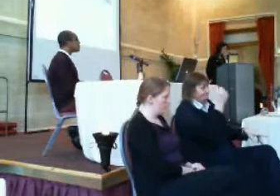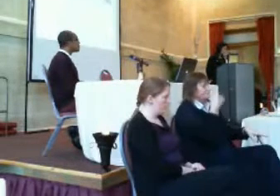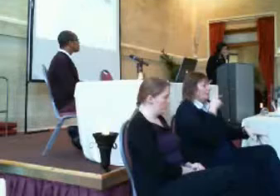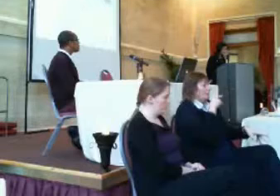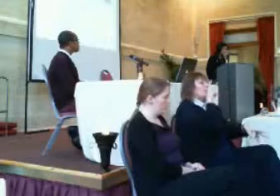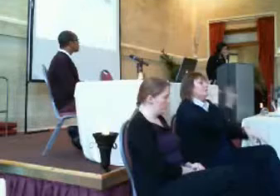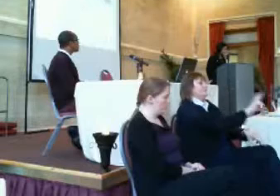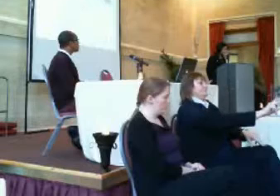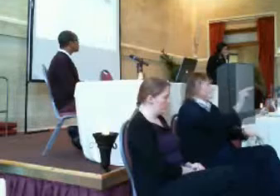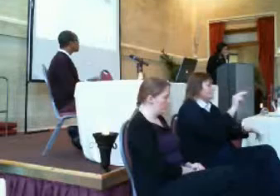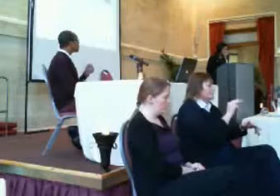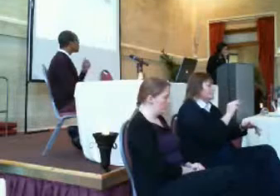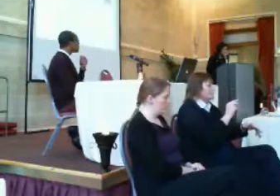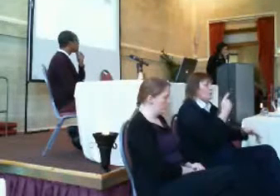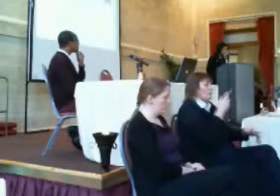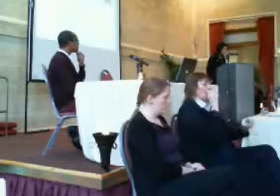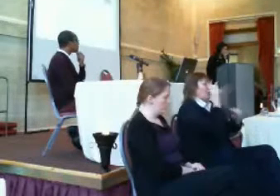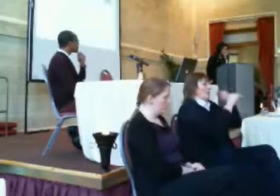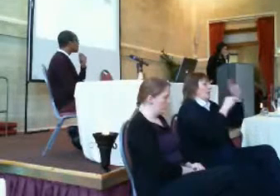speaking one at a time.